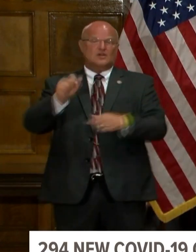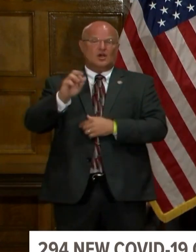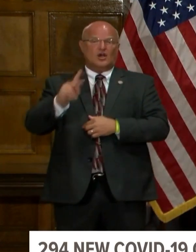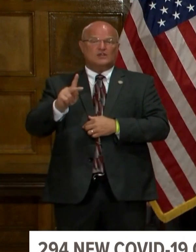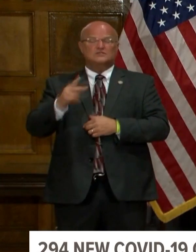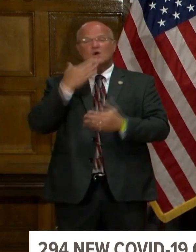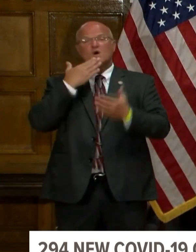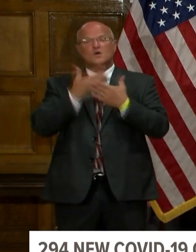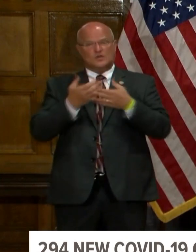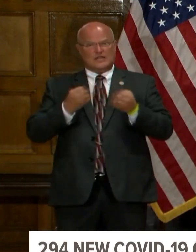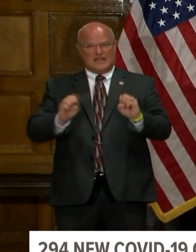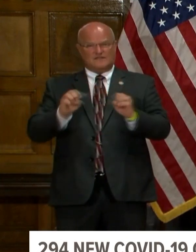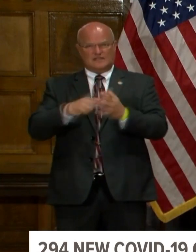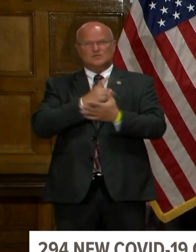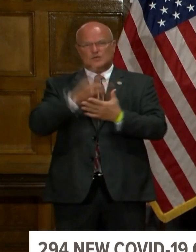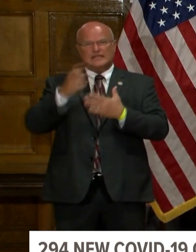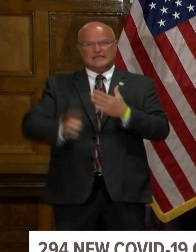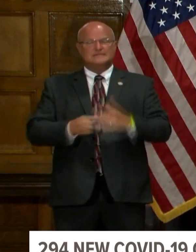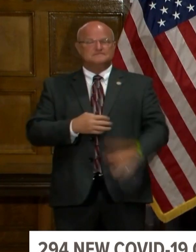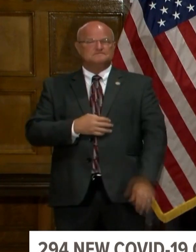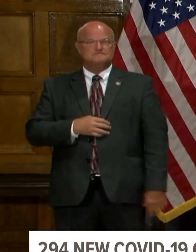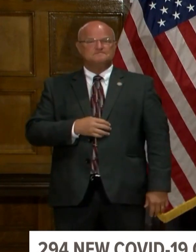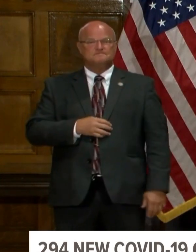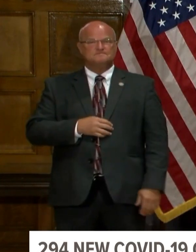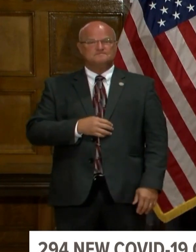a very good effort over this weekend.